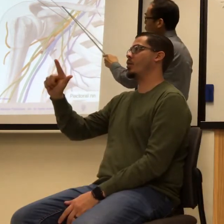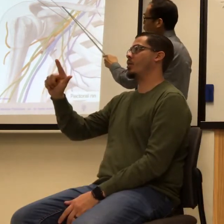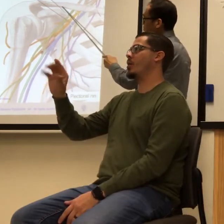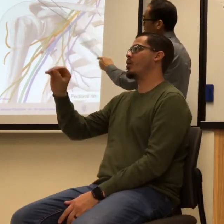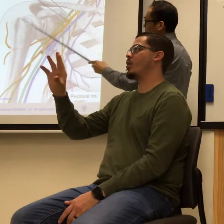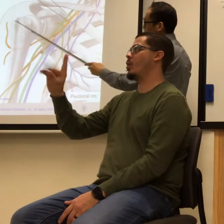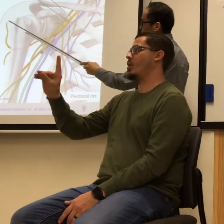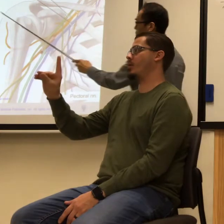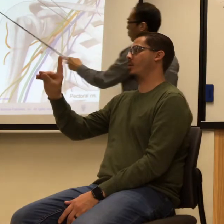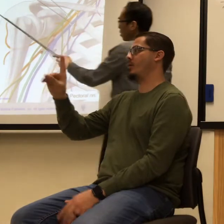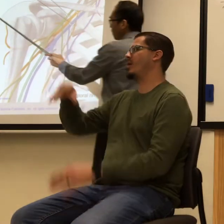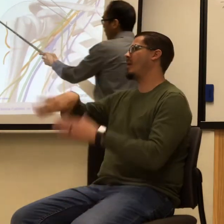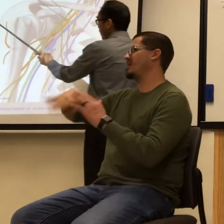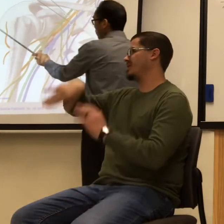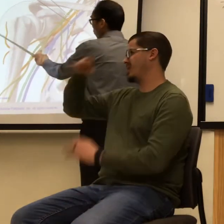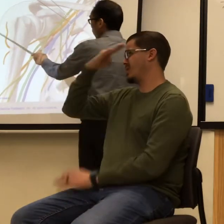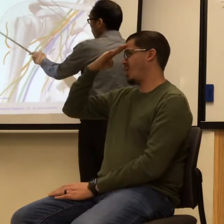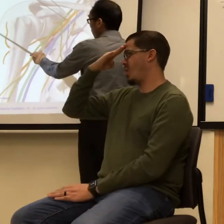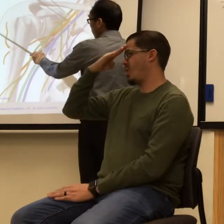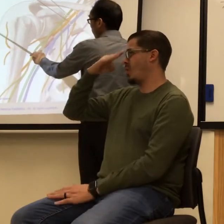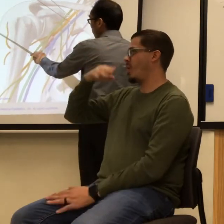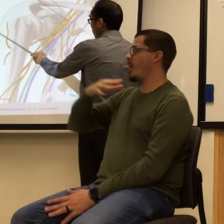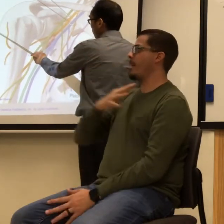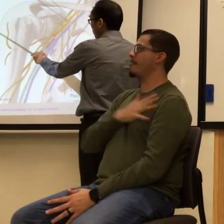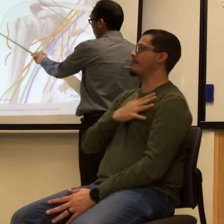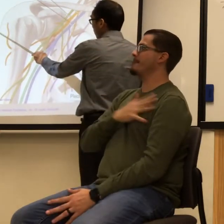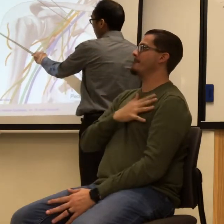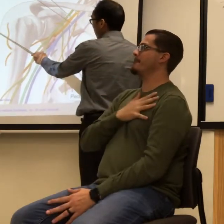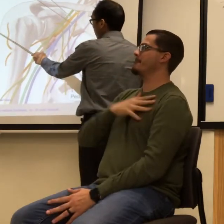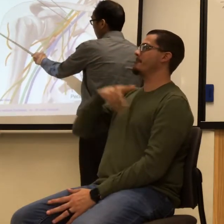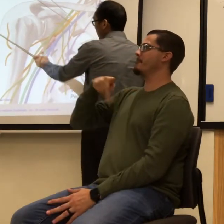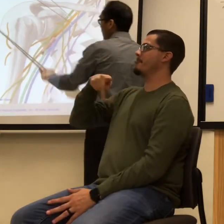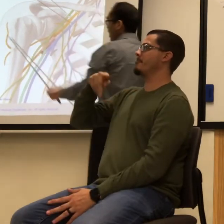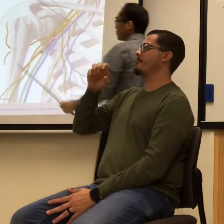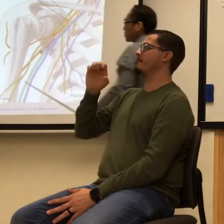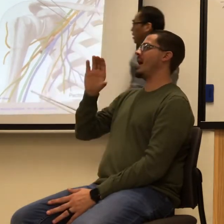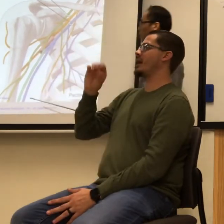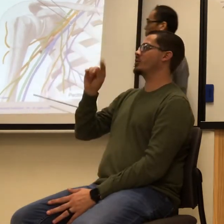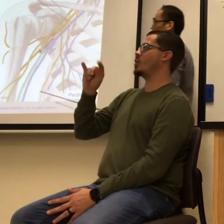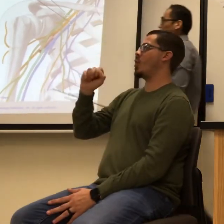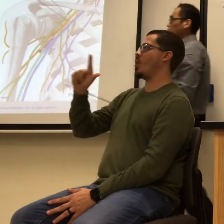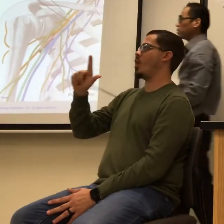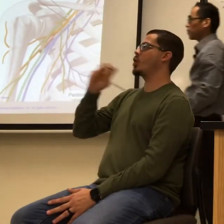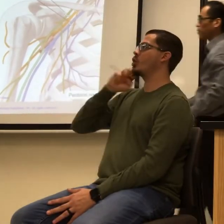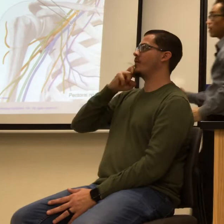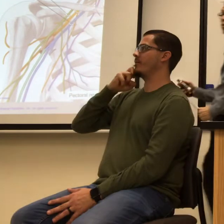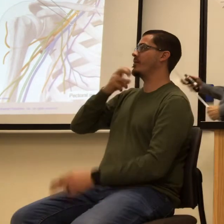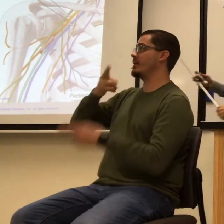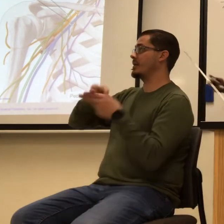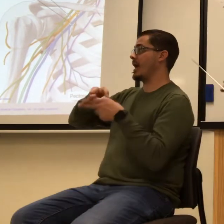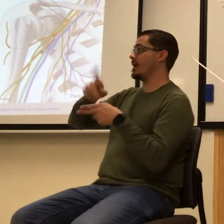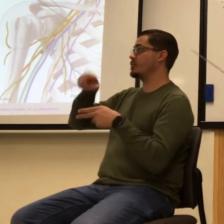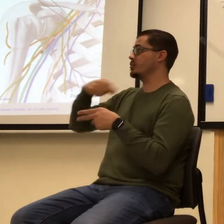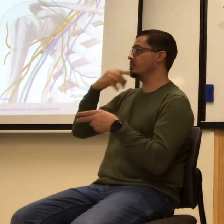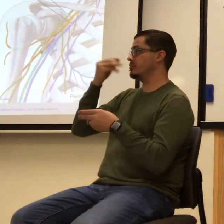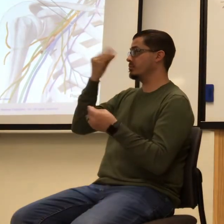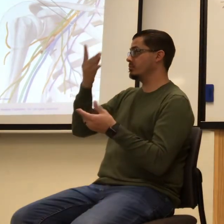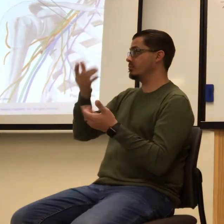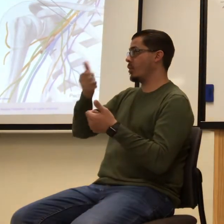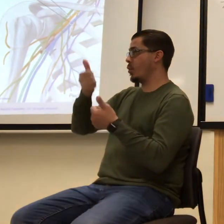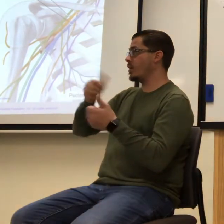Basically, just know pectoral nerves. The name should tell you the muscles that they're going to innervate.